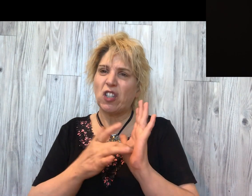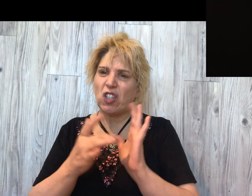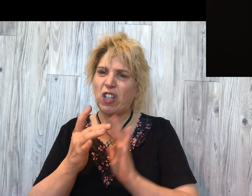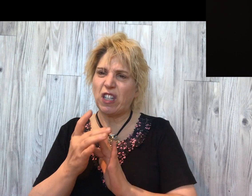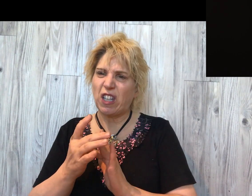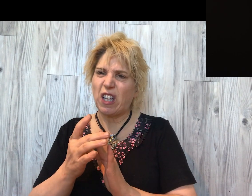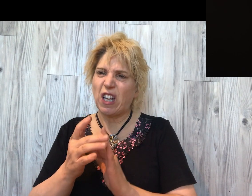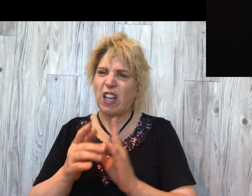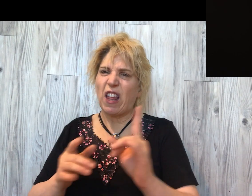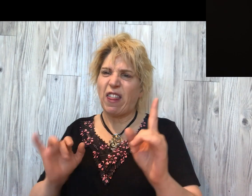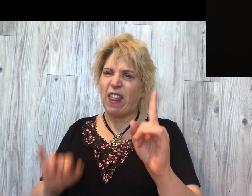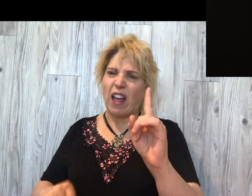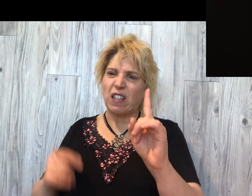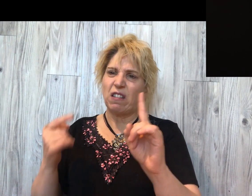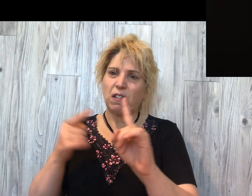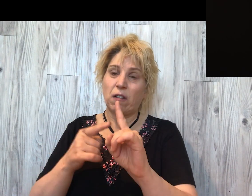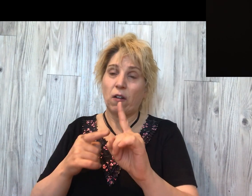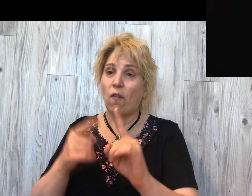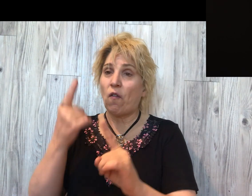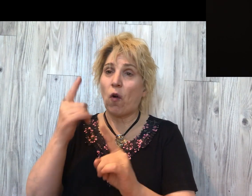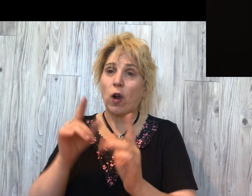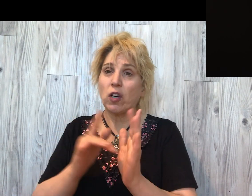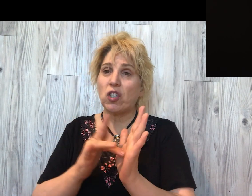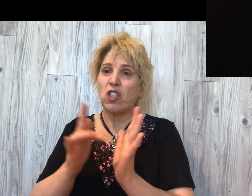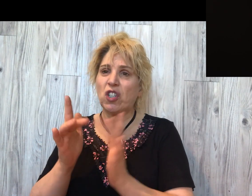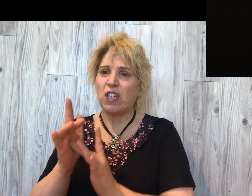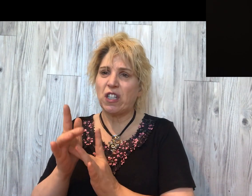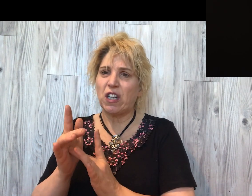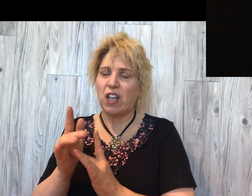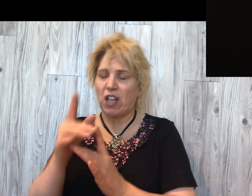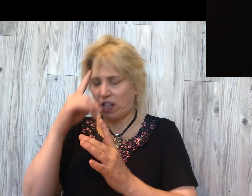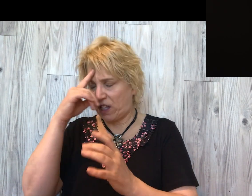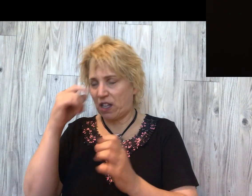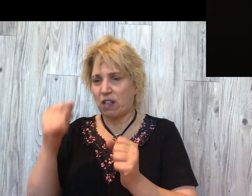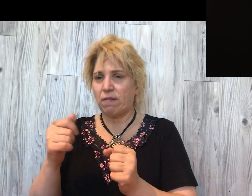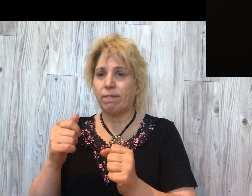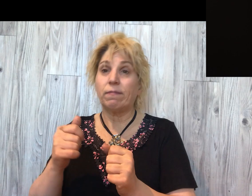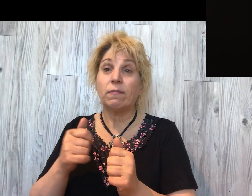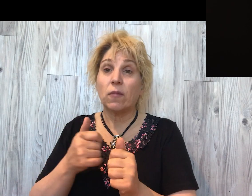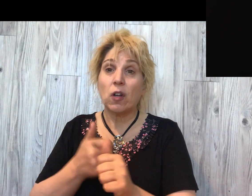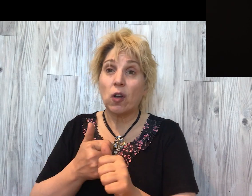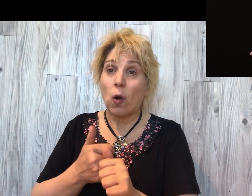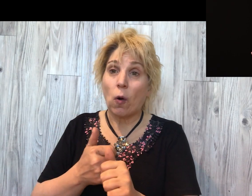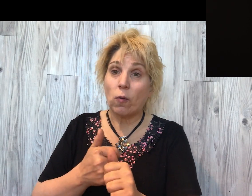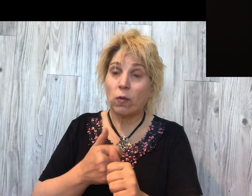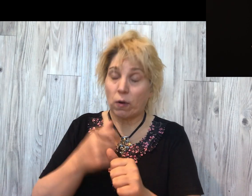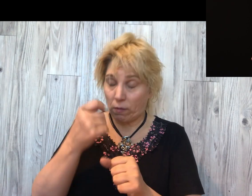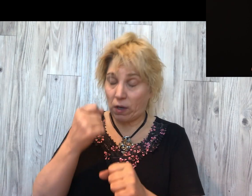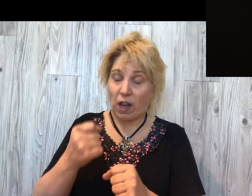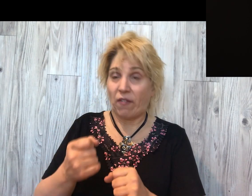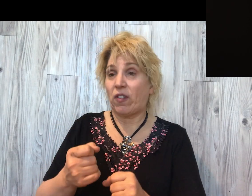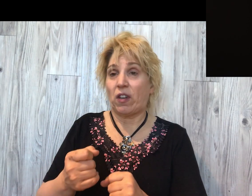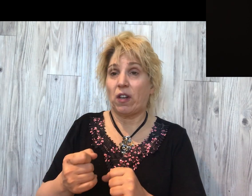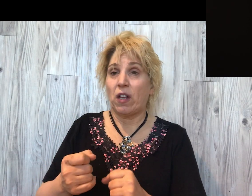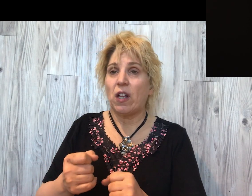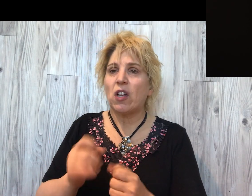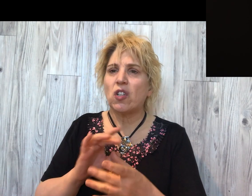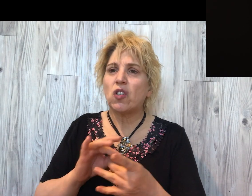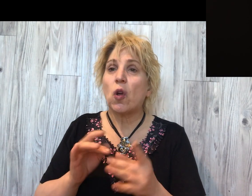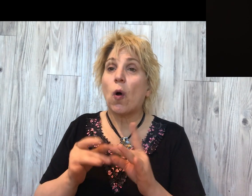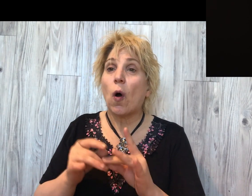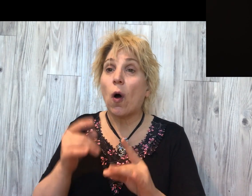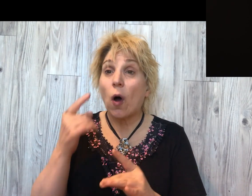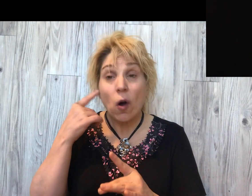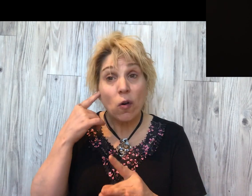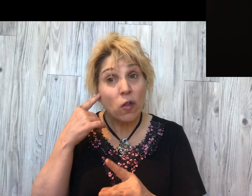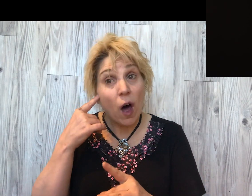this story is specifically targeted by Jesus to people who were confident in their own self-righteousness. He told this story